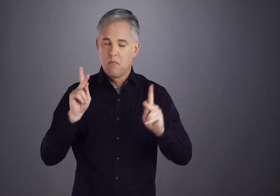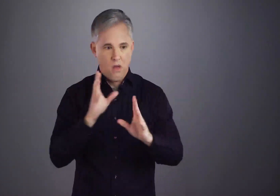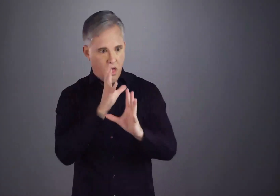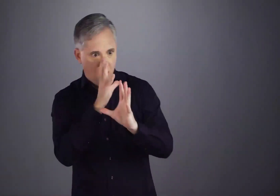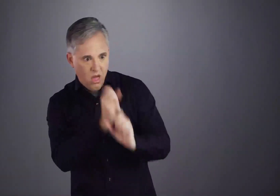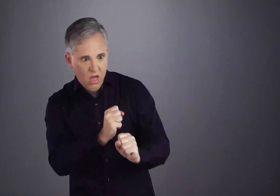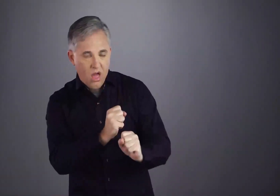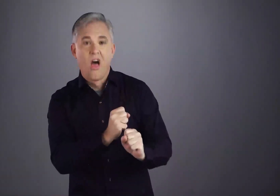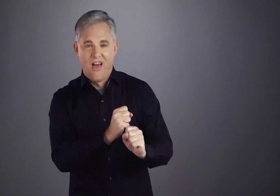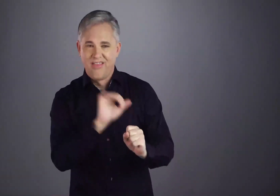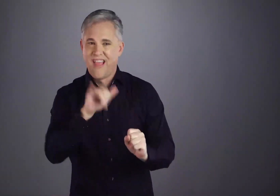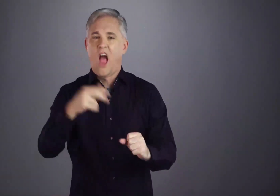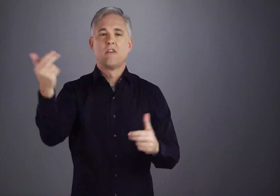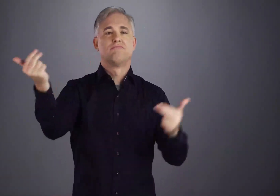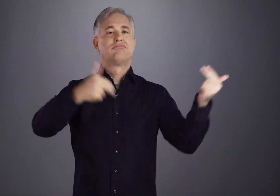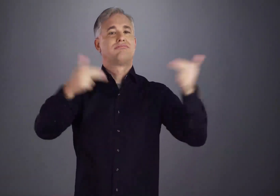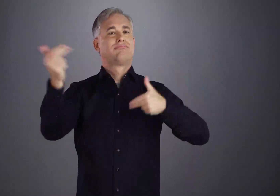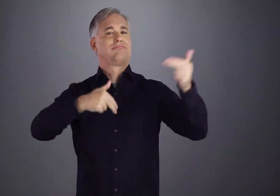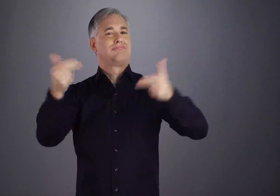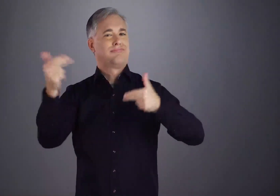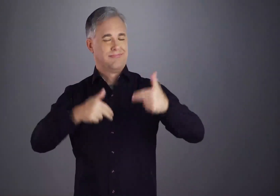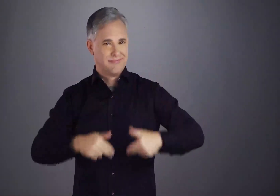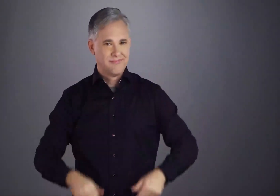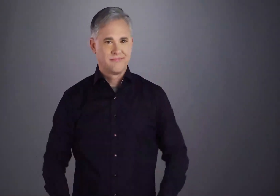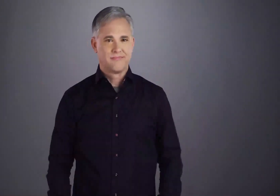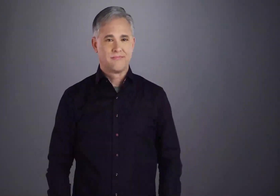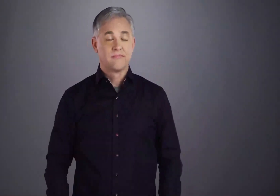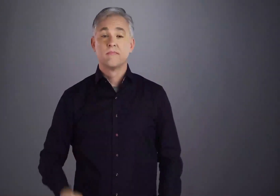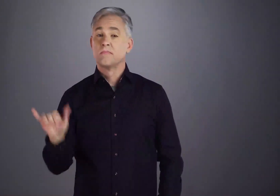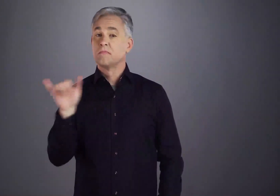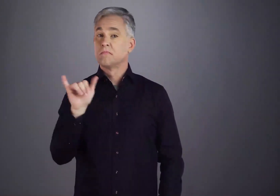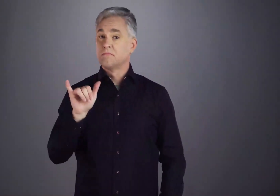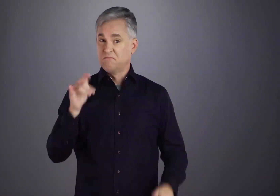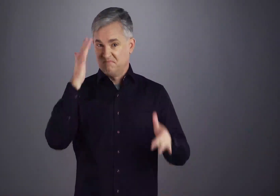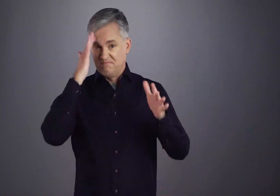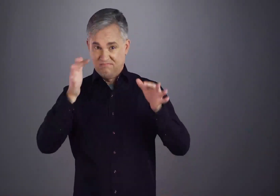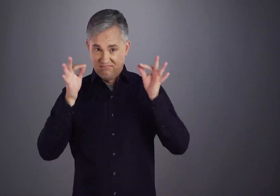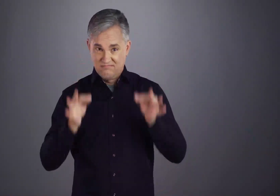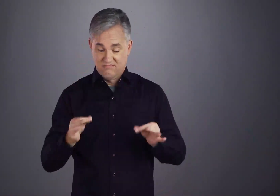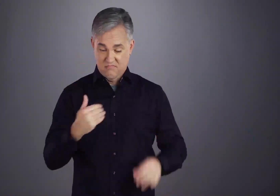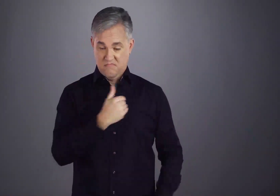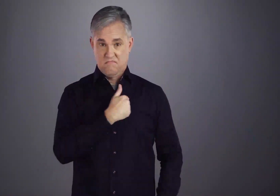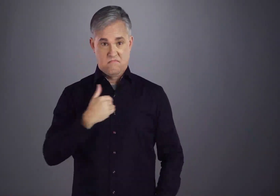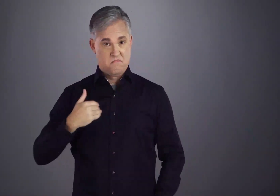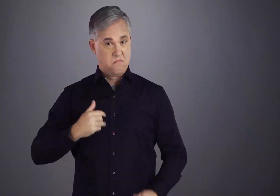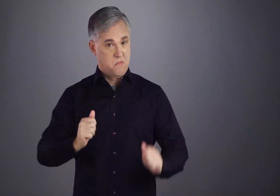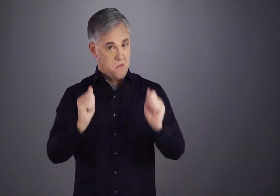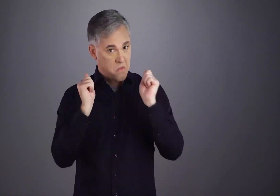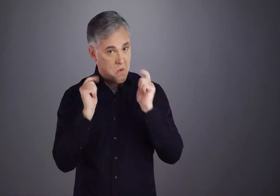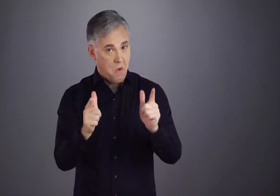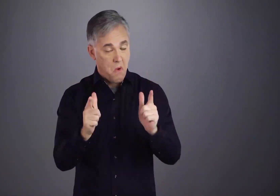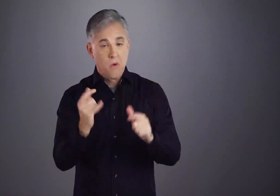It was decided that all members ought to be anonymous at the level of press, radio, TV, and films.